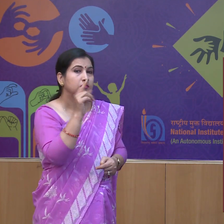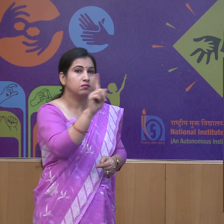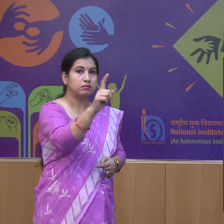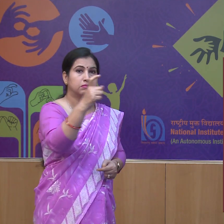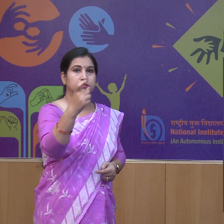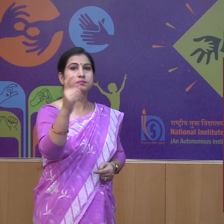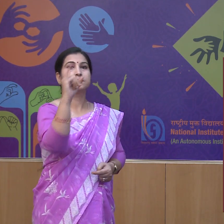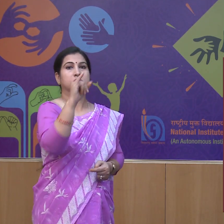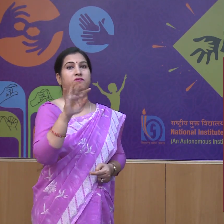1764.